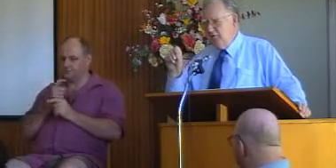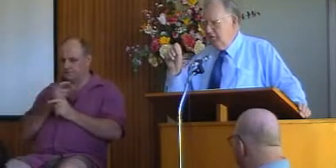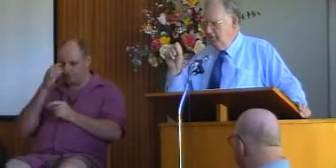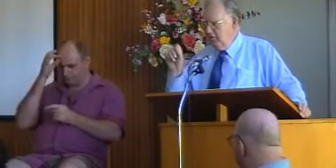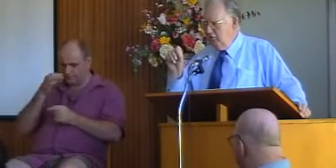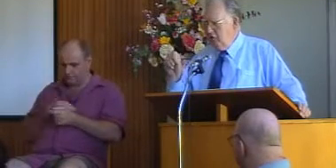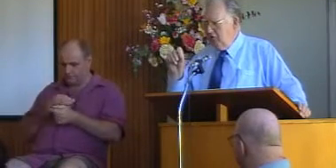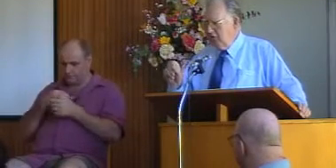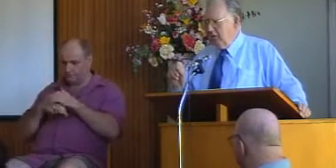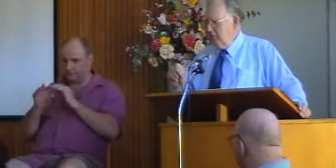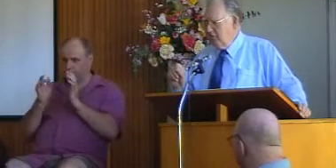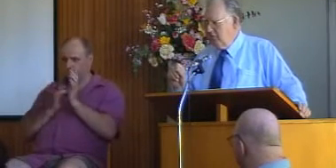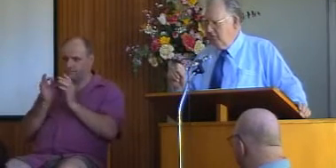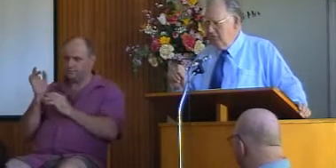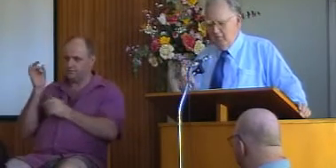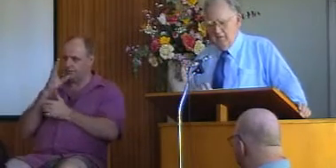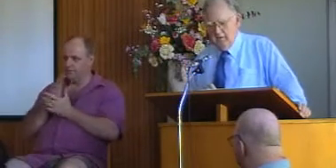to trust Jesus Christ?